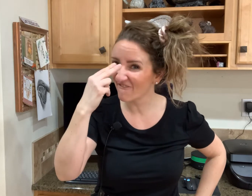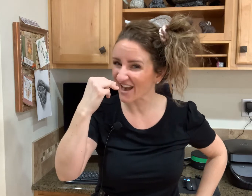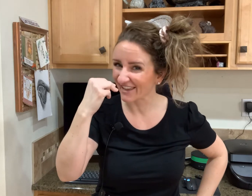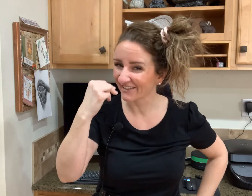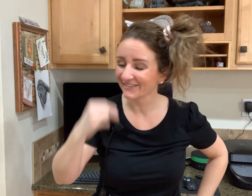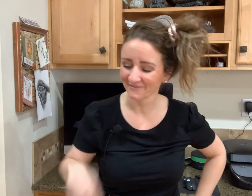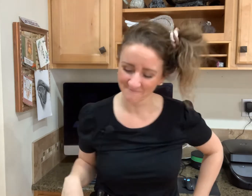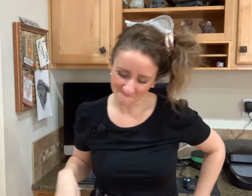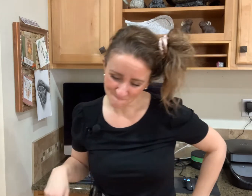Funny.